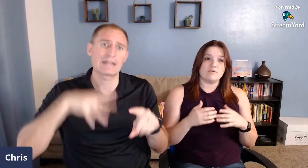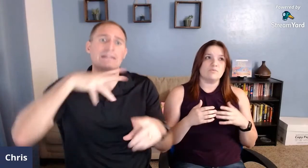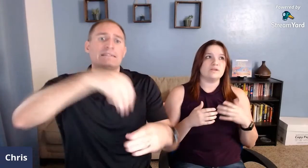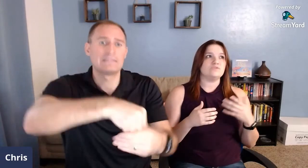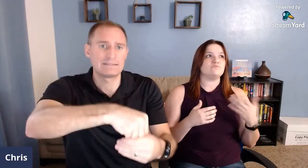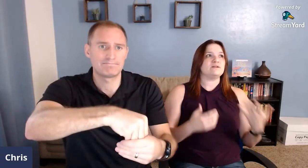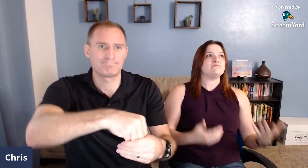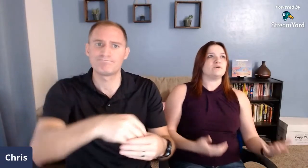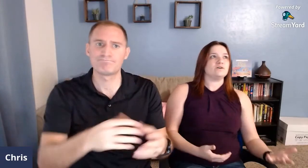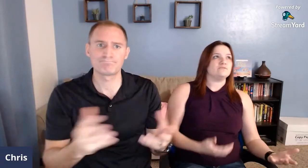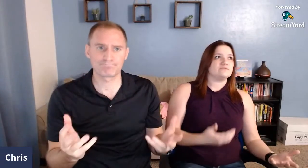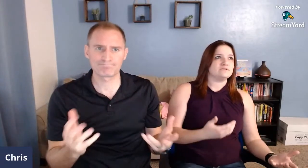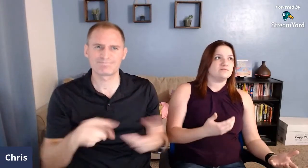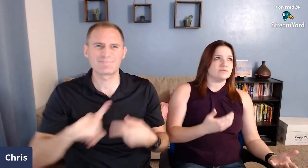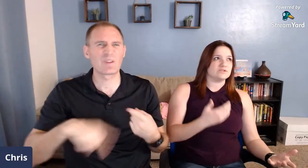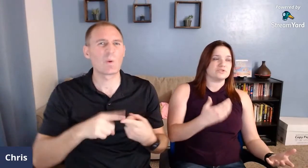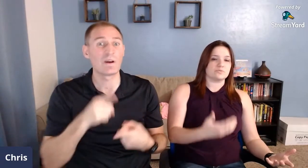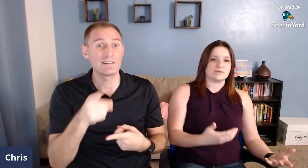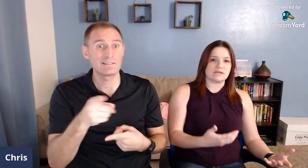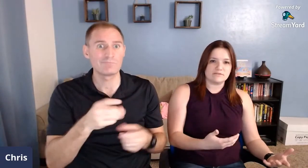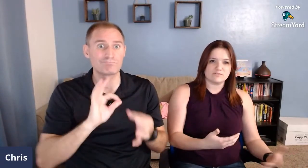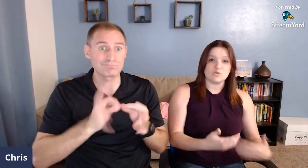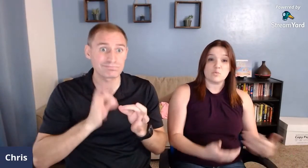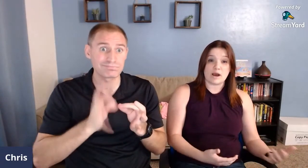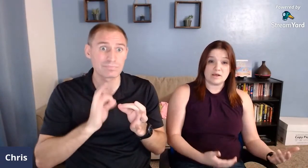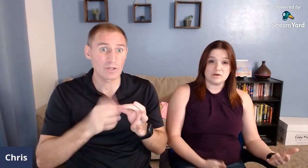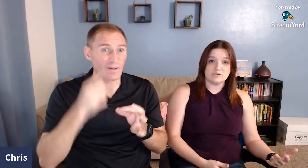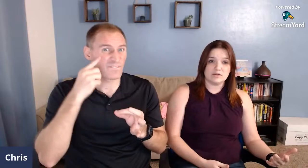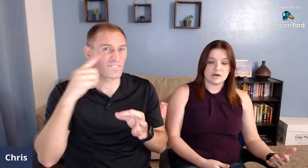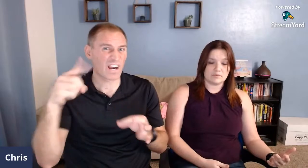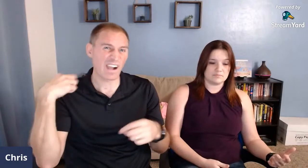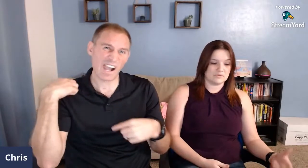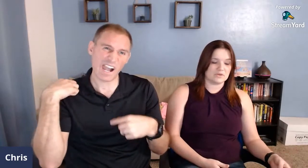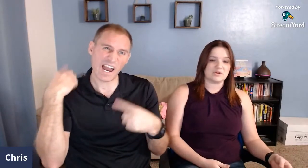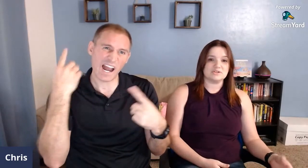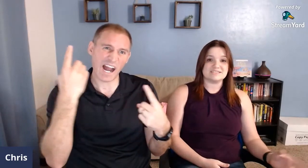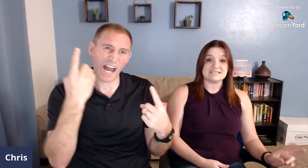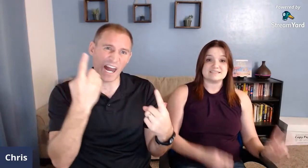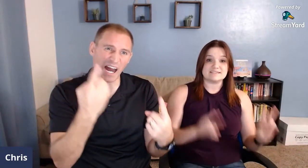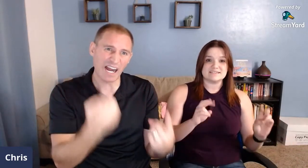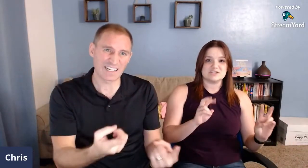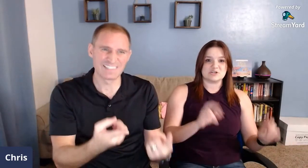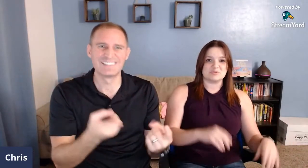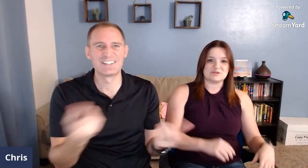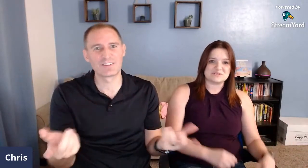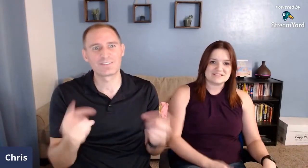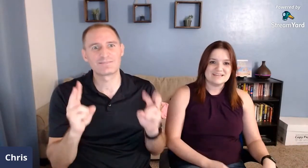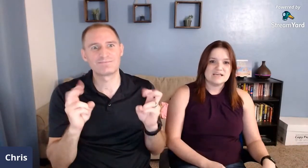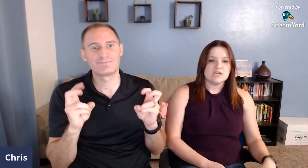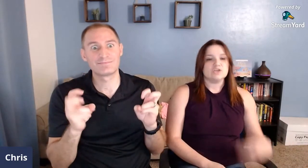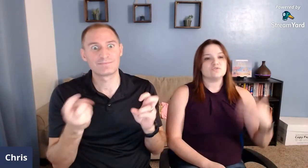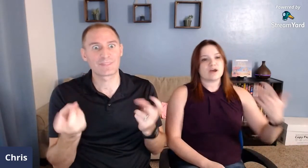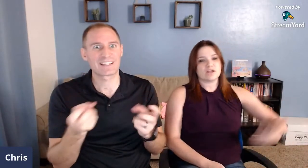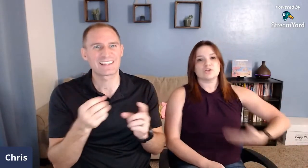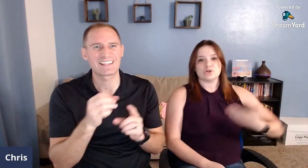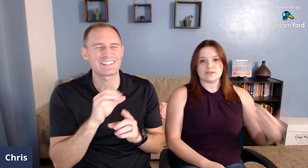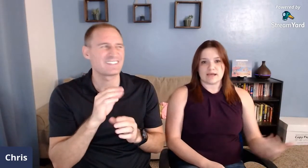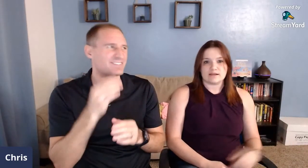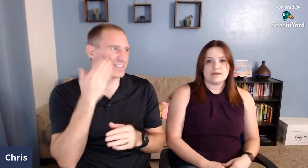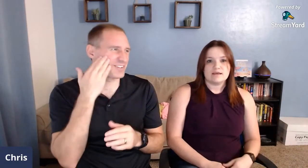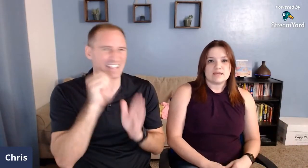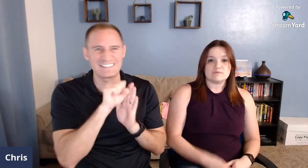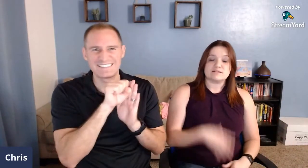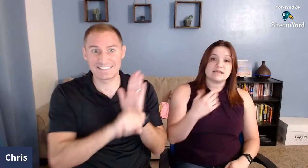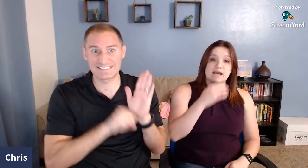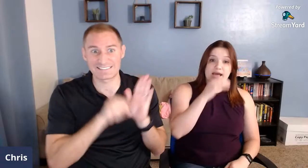for when you've been involved with interpreting for a while, they're called seasoned interpreters, you kind of learn